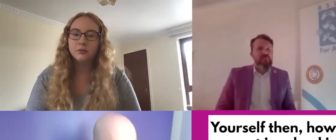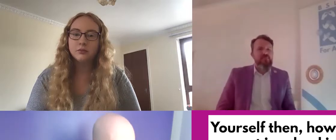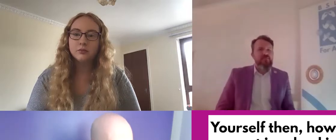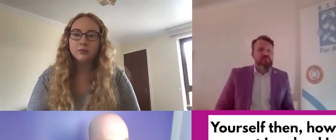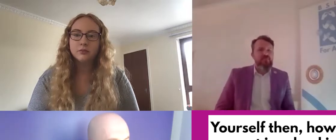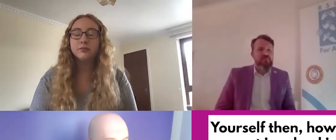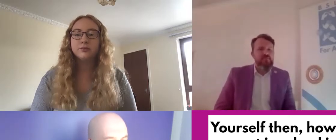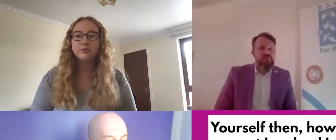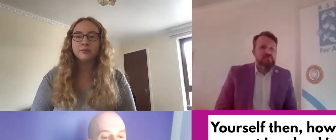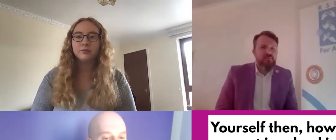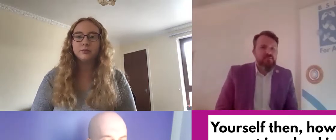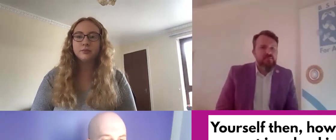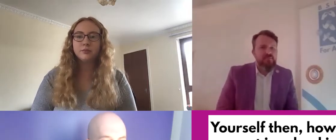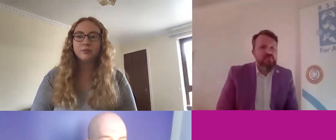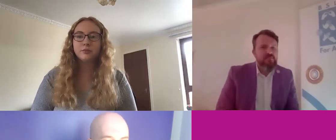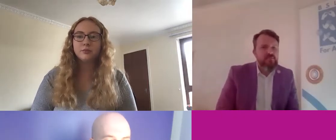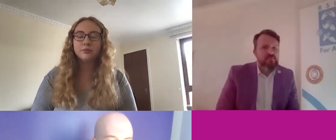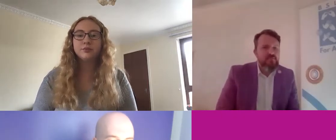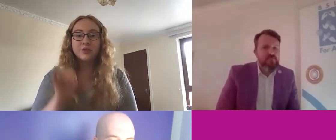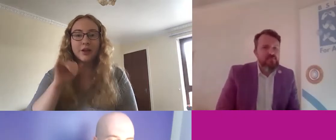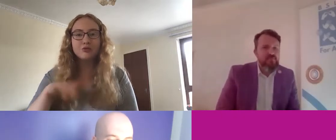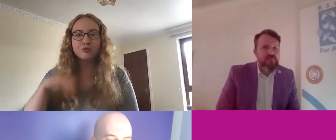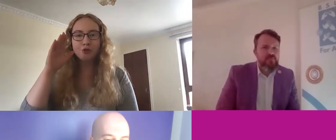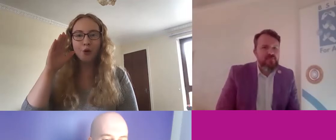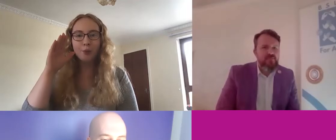in the past? Like, where did it begin for you?